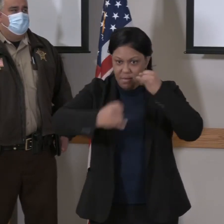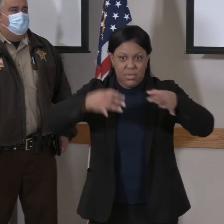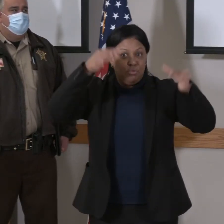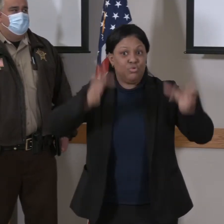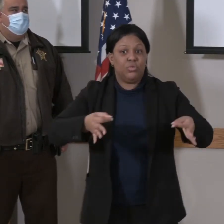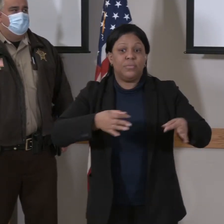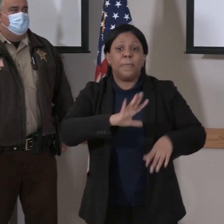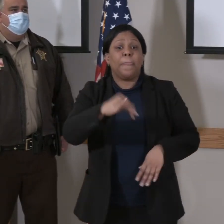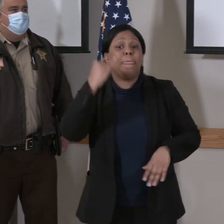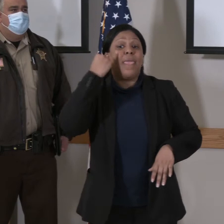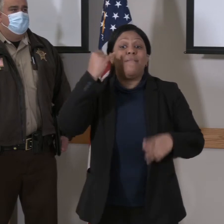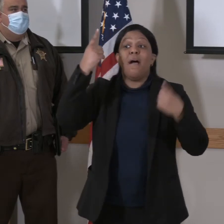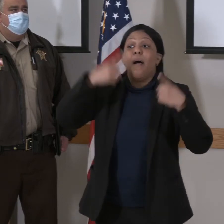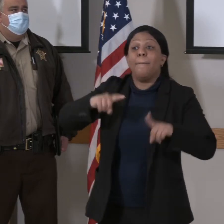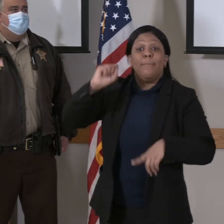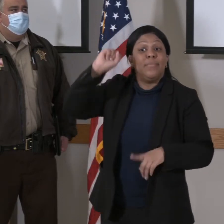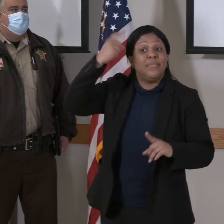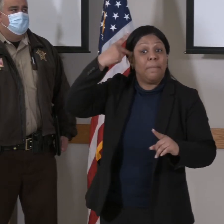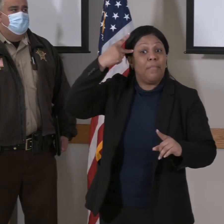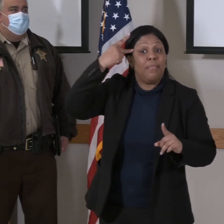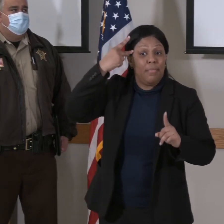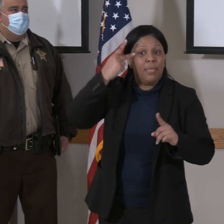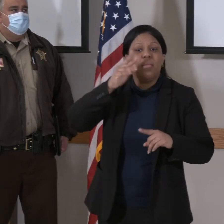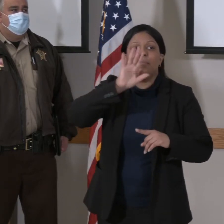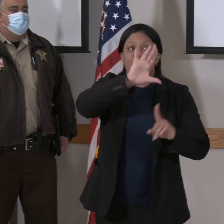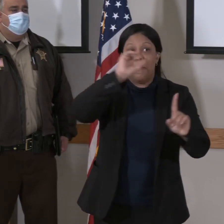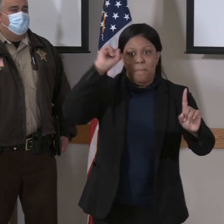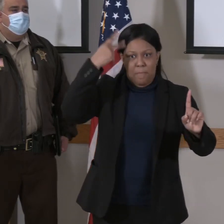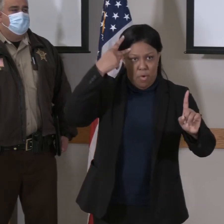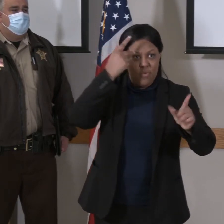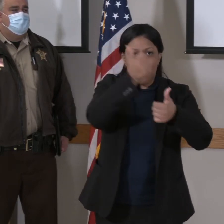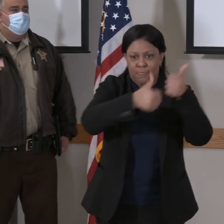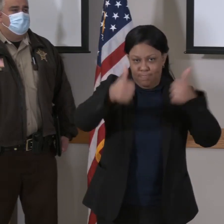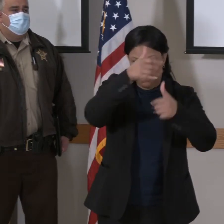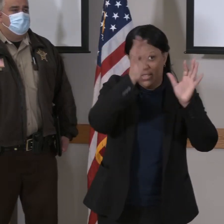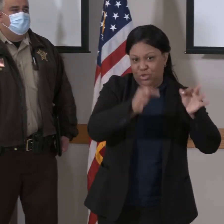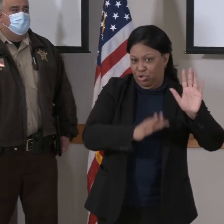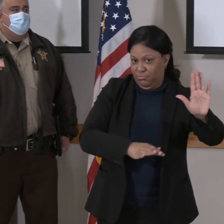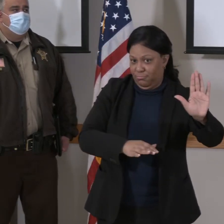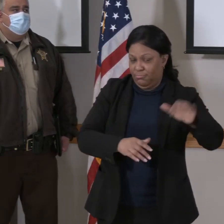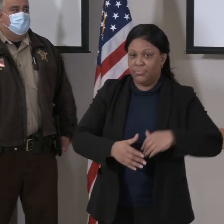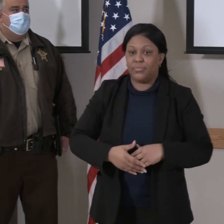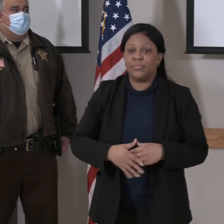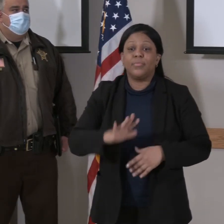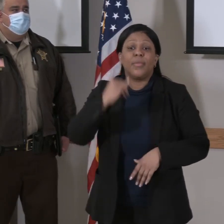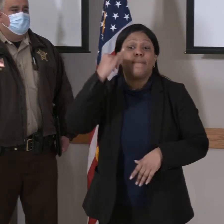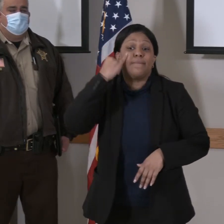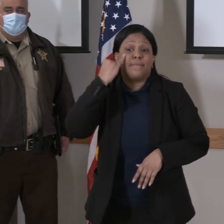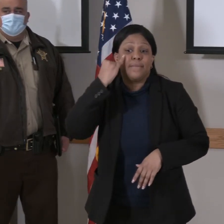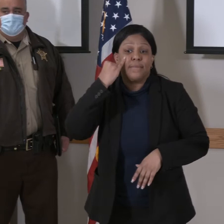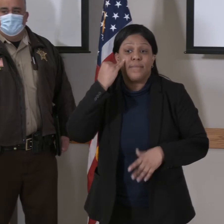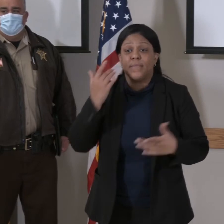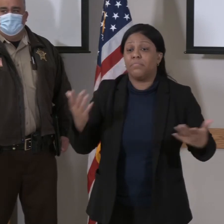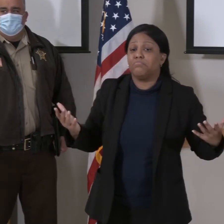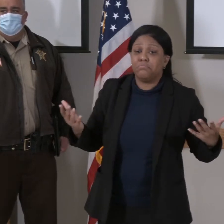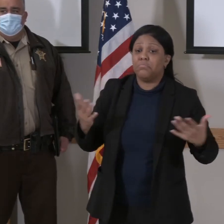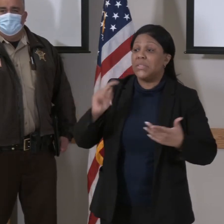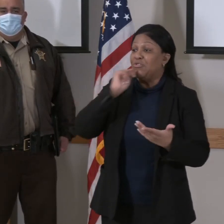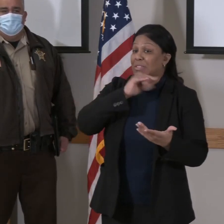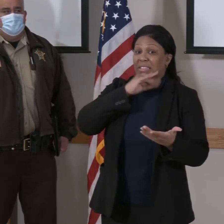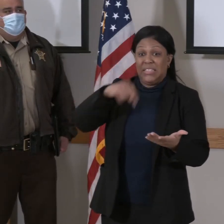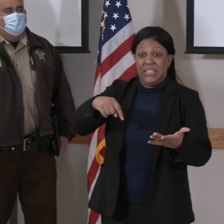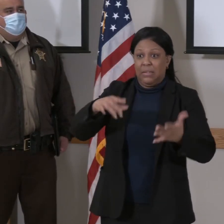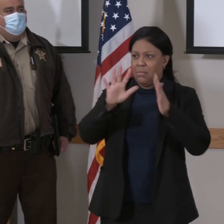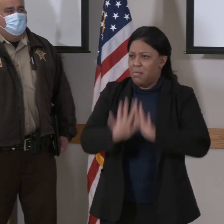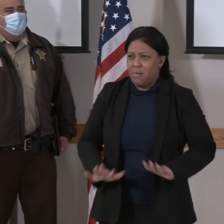happens in Greater Minnesota, which it very well could, as we've seen before, that local chief or sheriff will in fact be who we